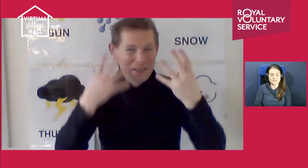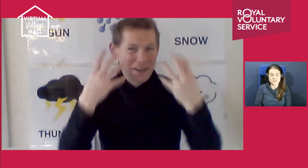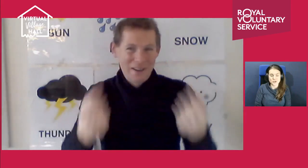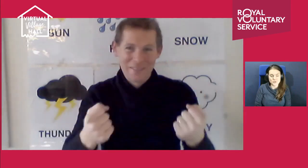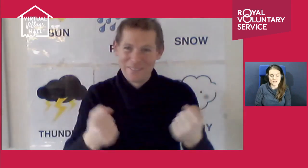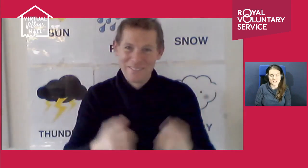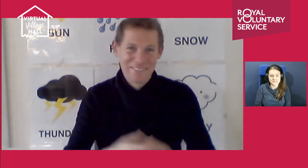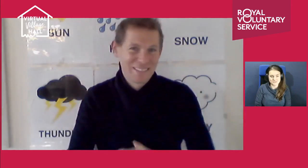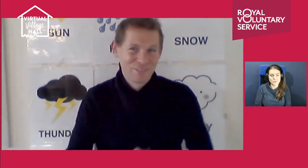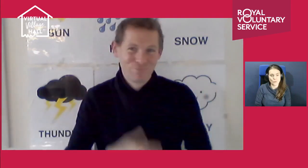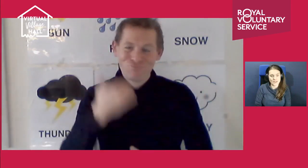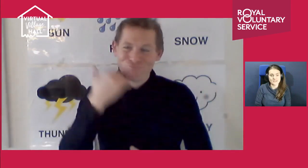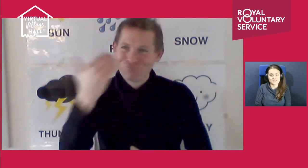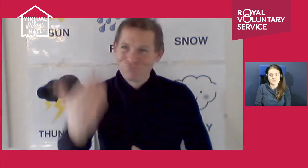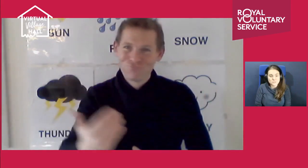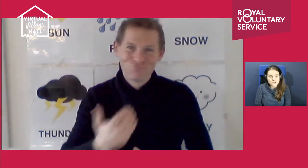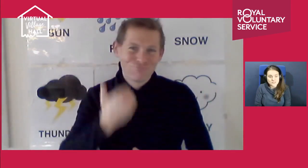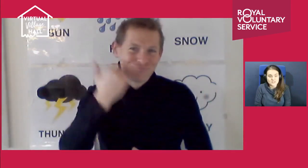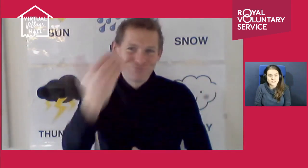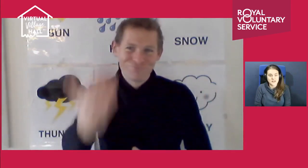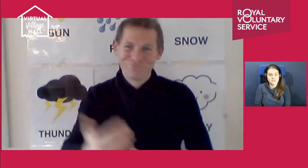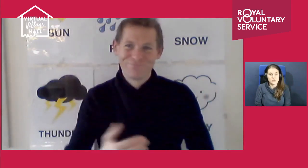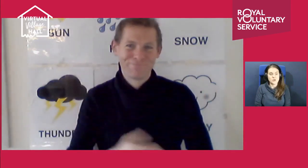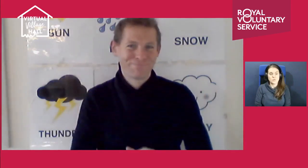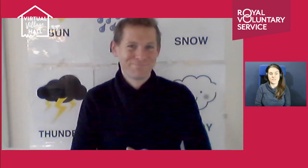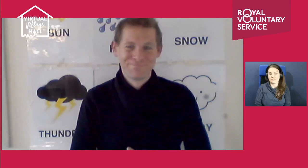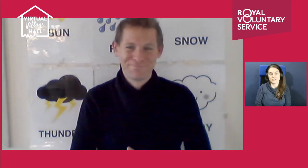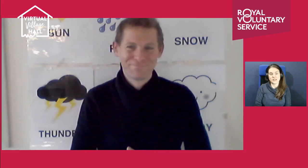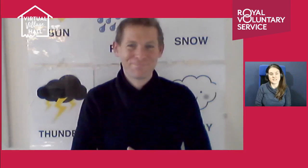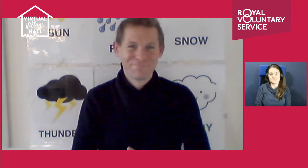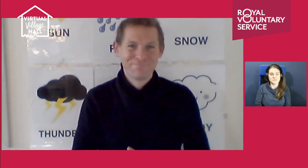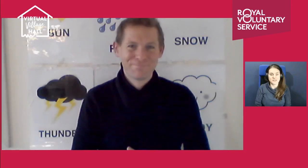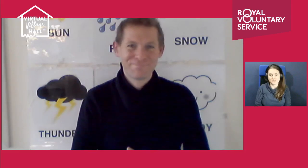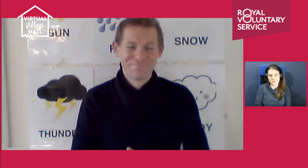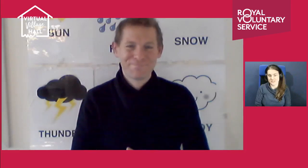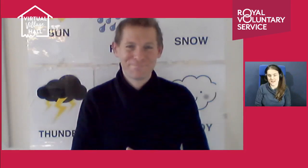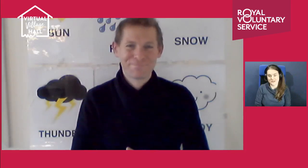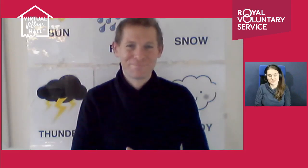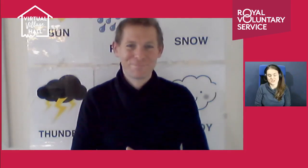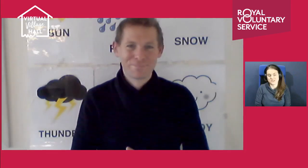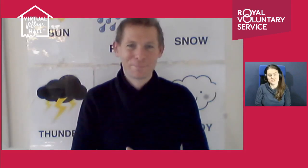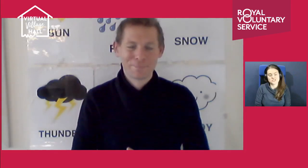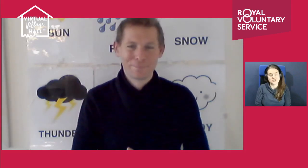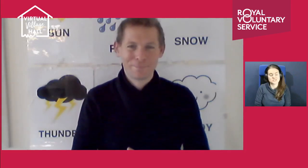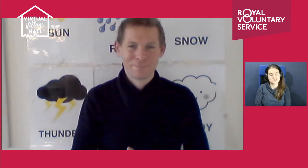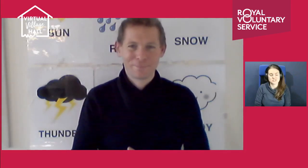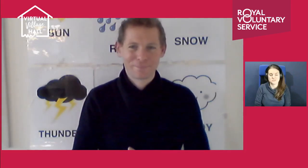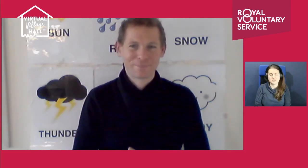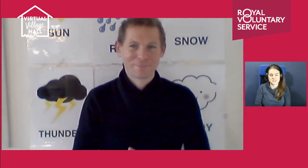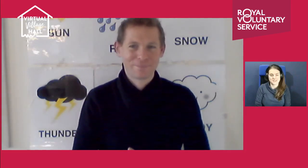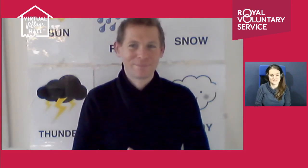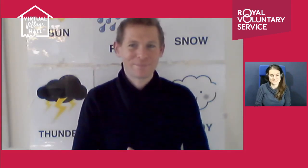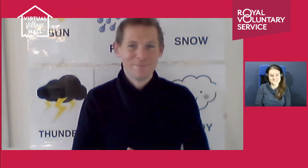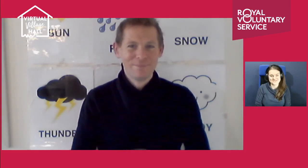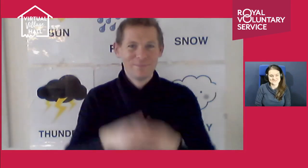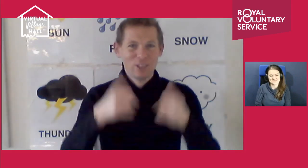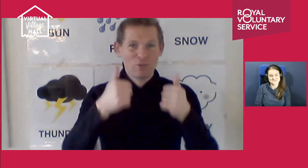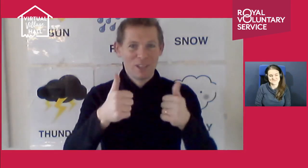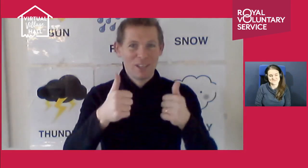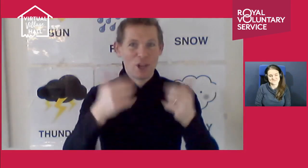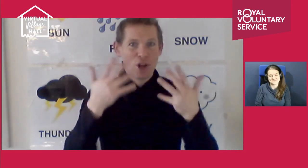can have so many different ways of expressing ourselves with every item of vocabulary in the language? I mean, it's just such a rich